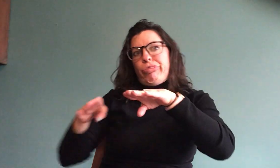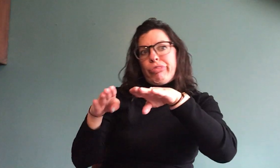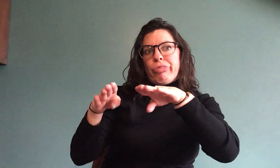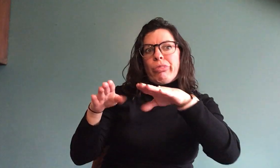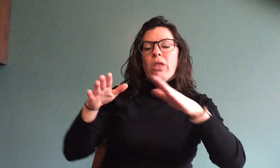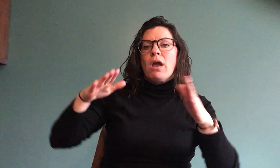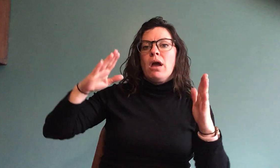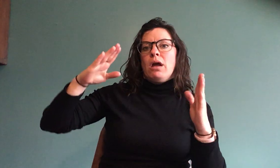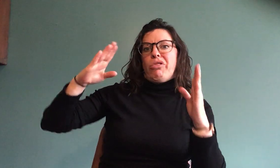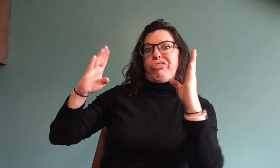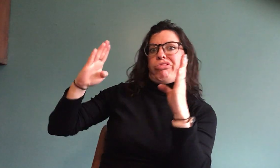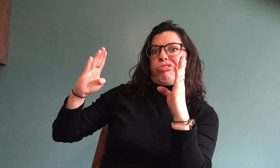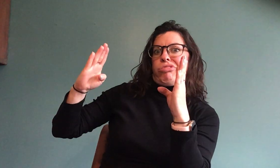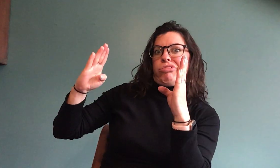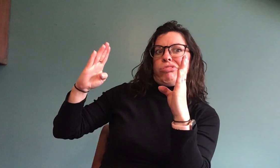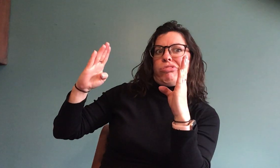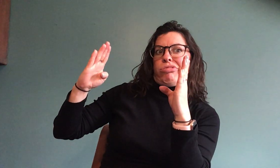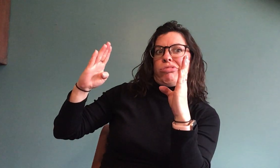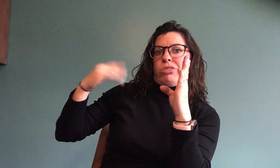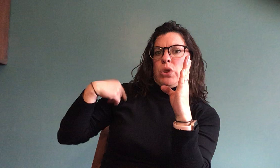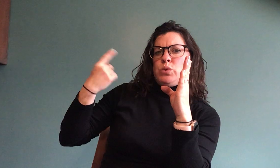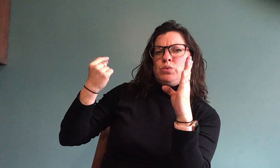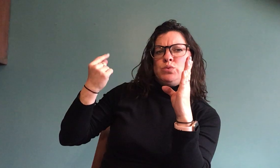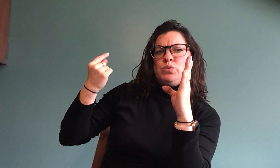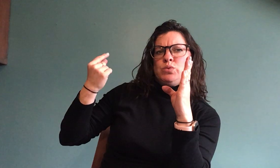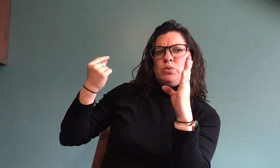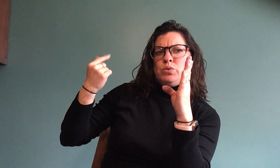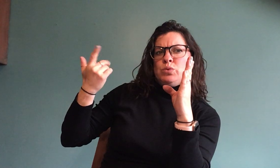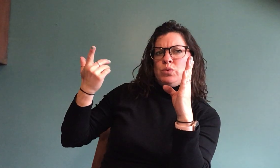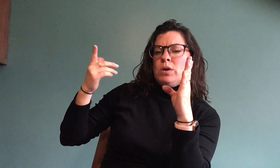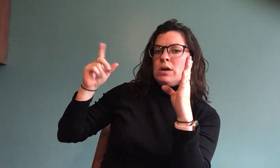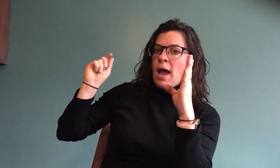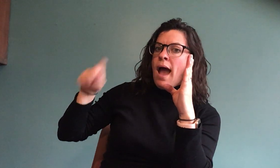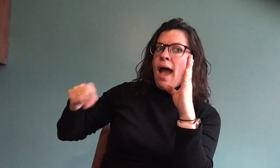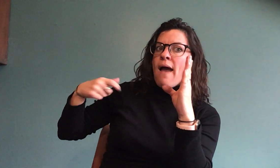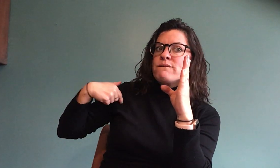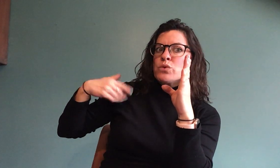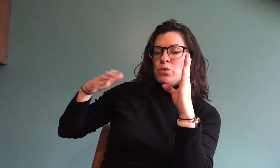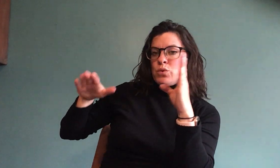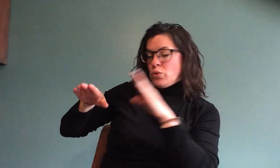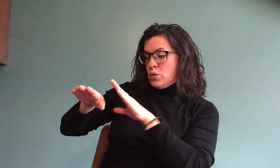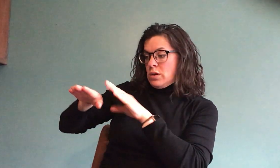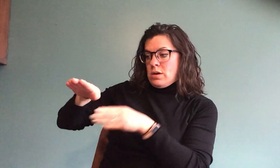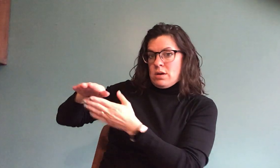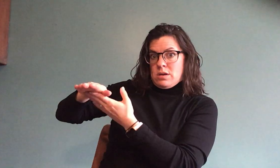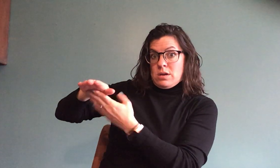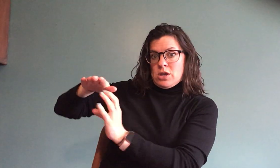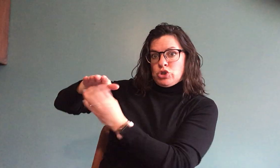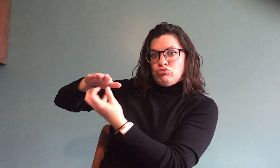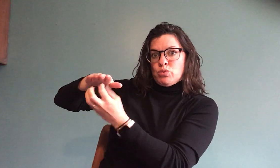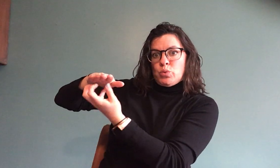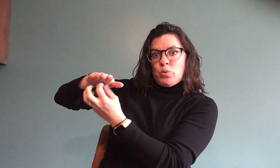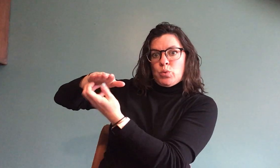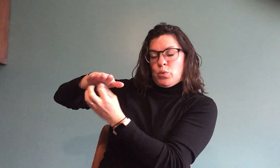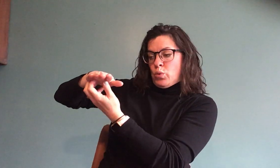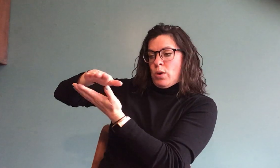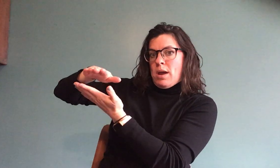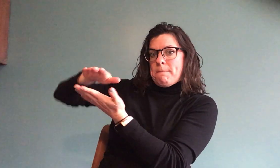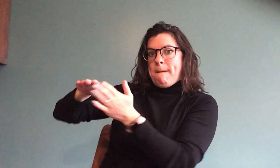then we have to turn this leveler up a little more so the scaffold is level. Now with this one here with the wheels, if